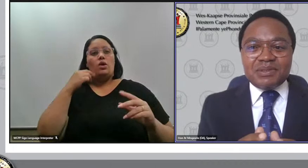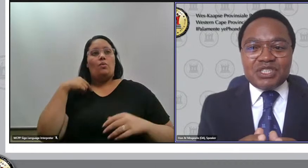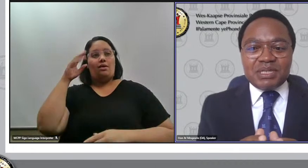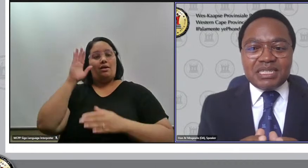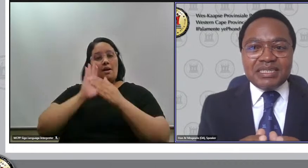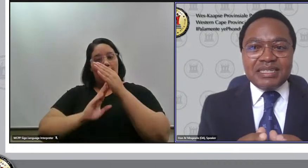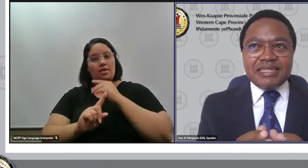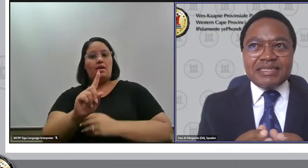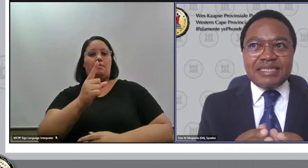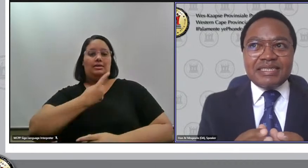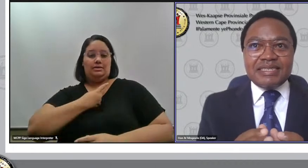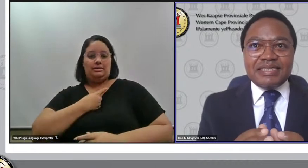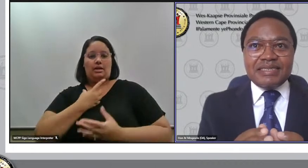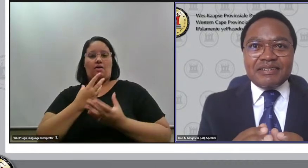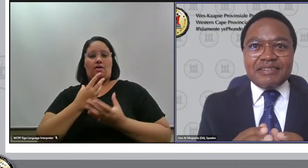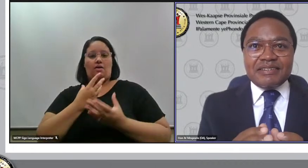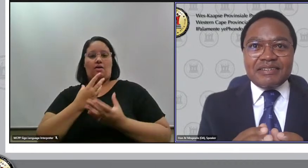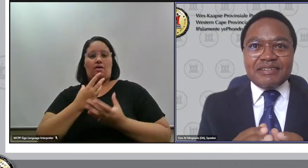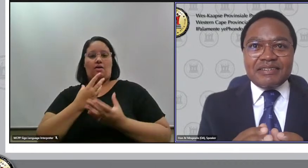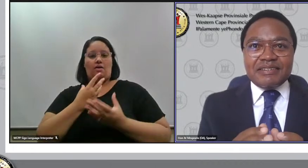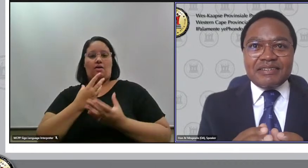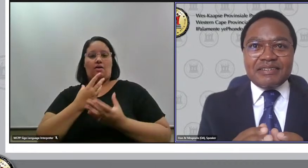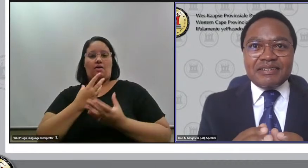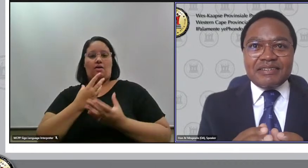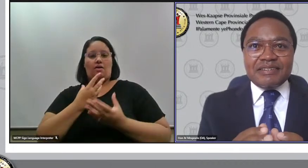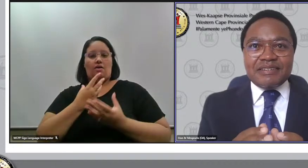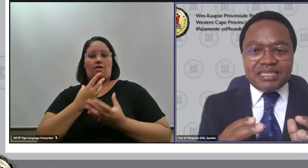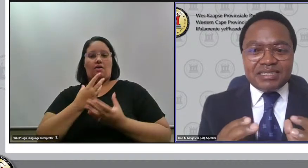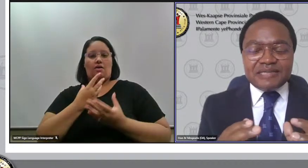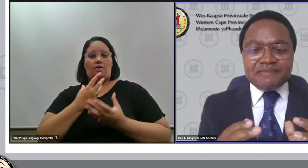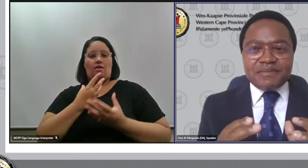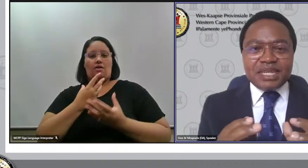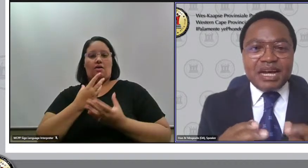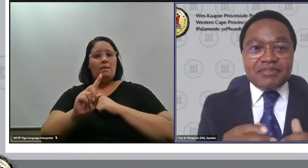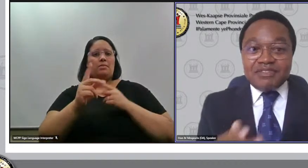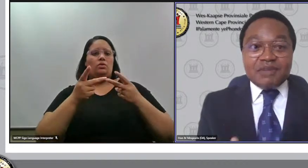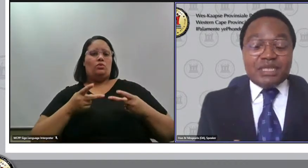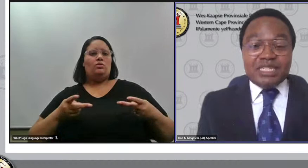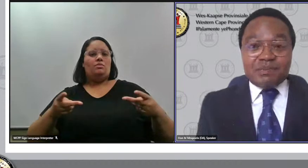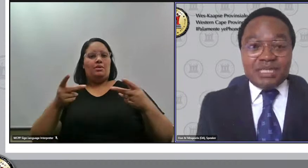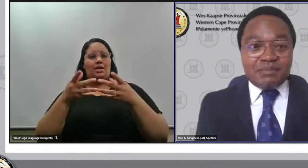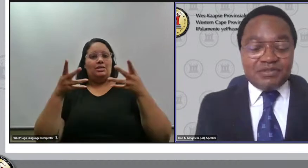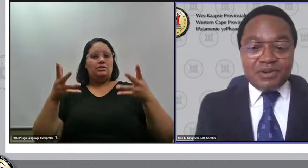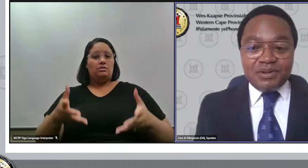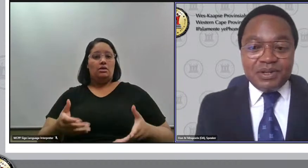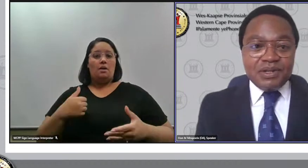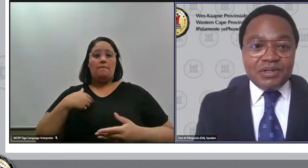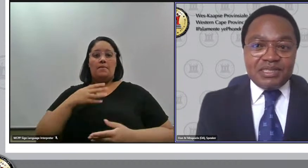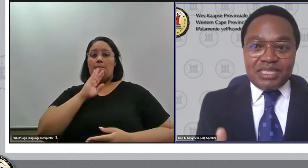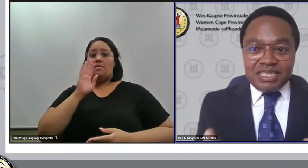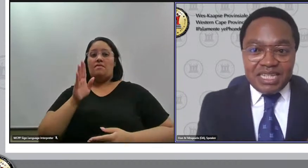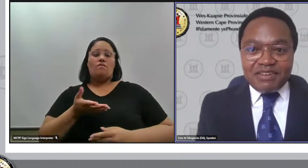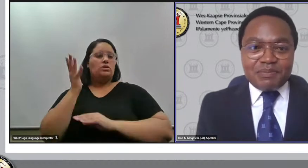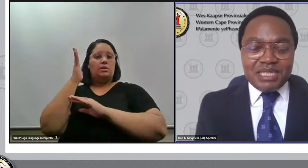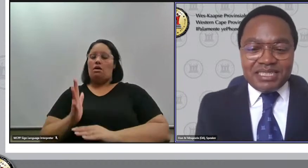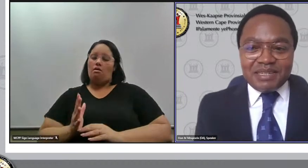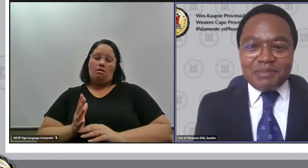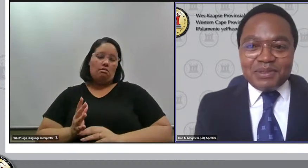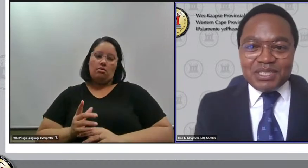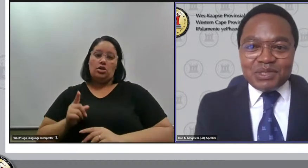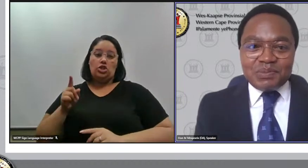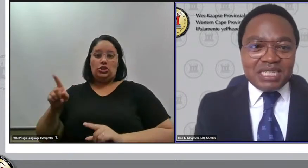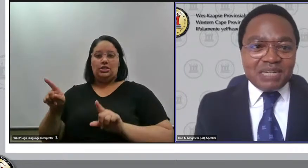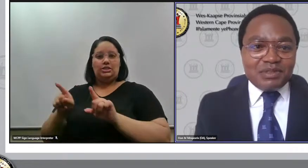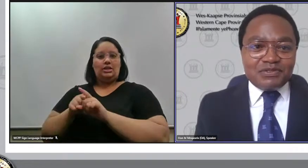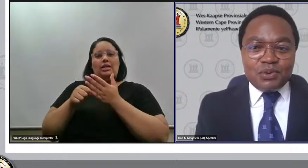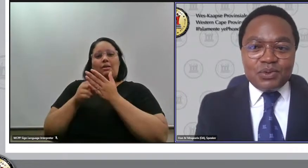the Deputy Speaker, the first thing is we come into this space, and I've never been a speaker before. She's never been a